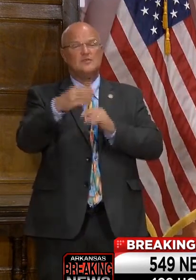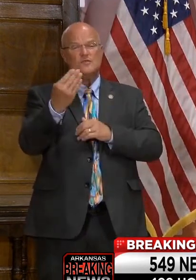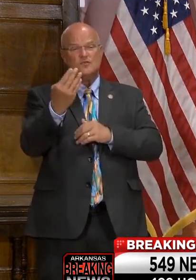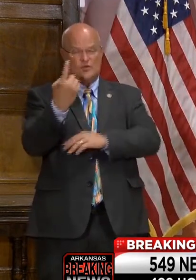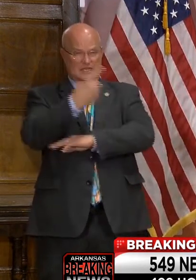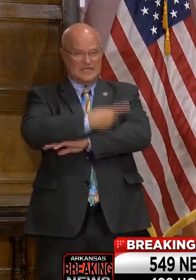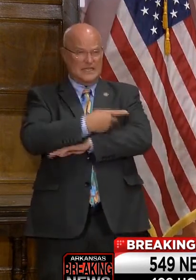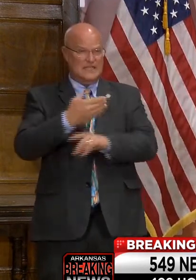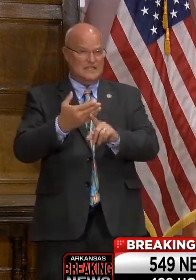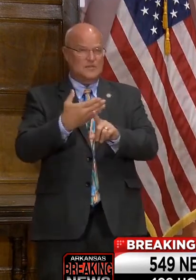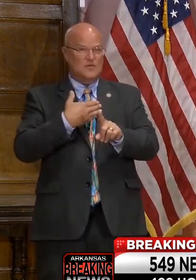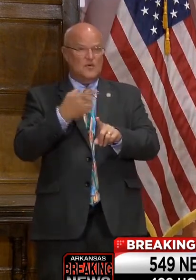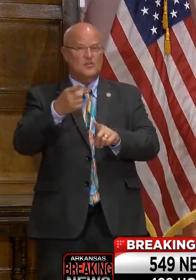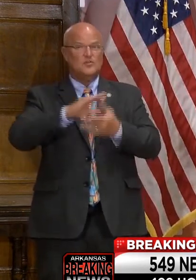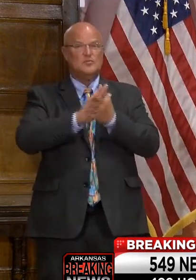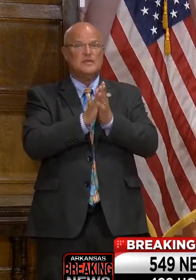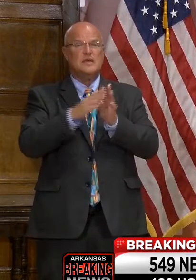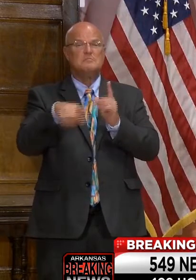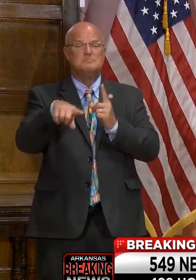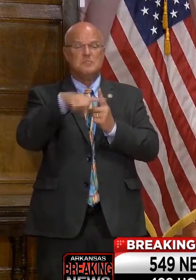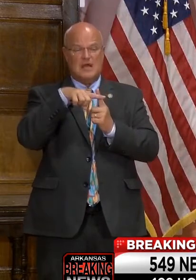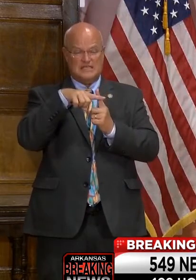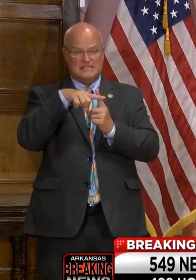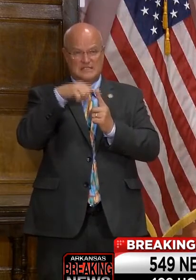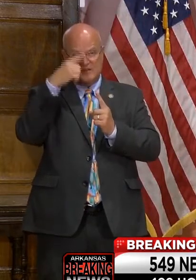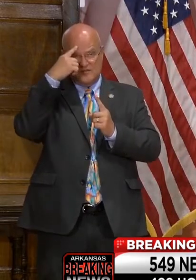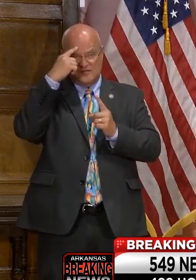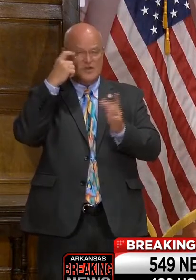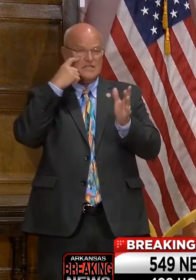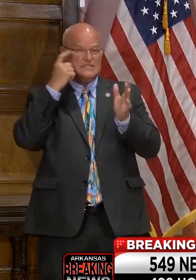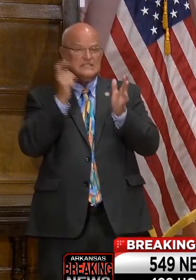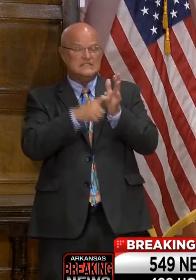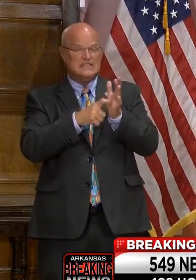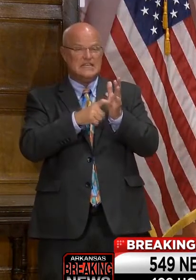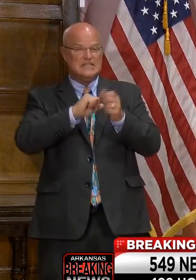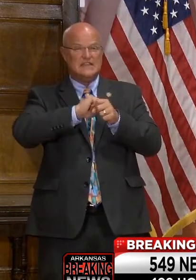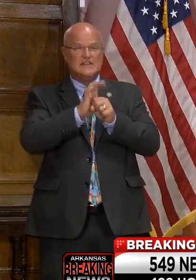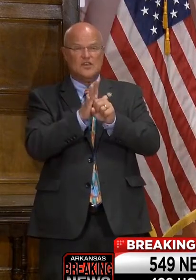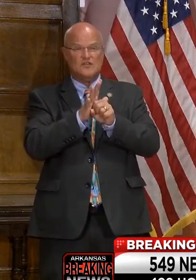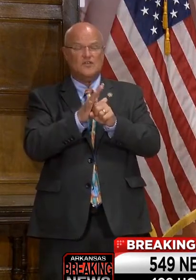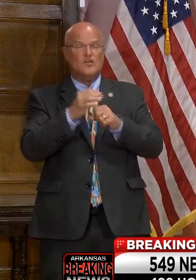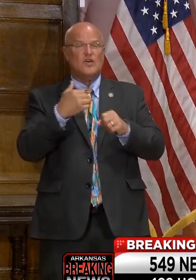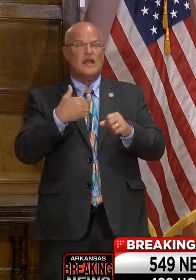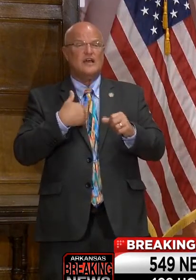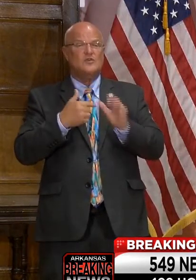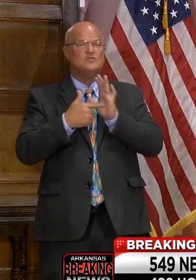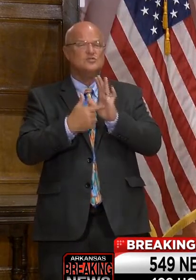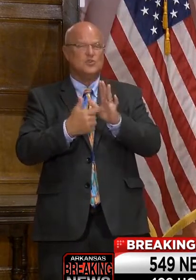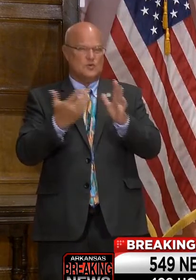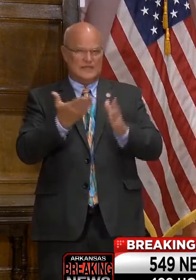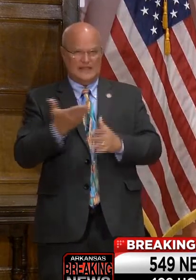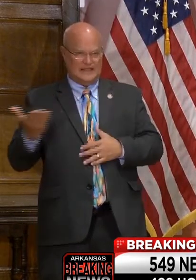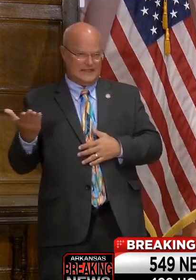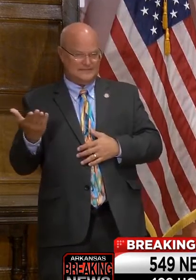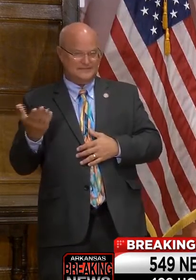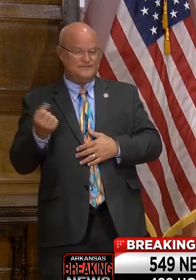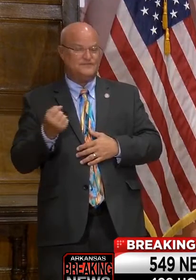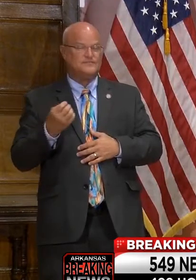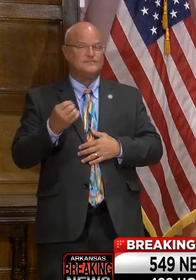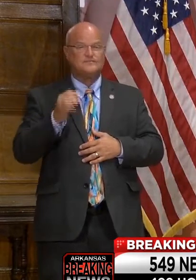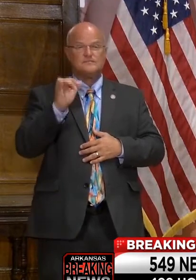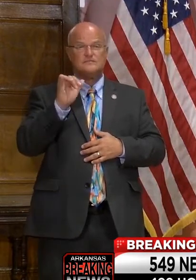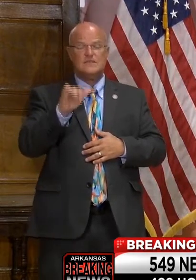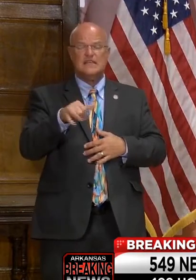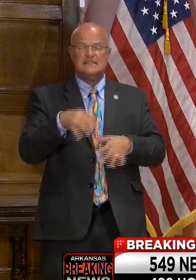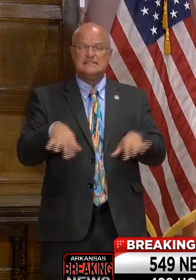days before you become positive for detecting the virus or for having symptoms. And that is